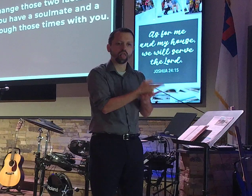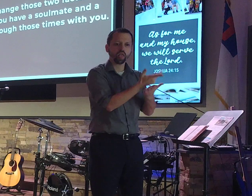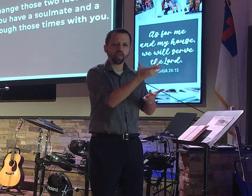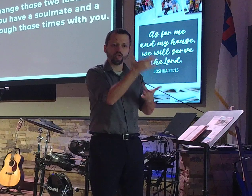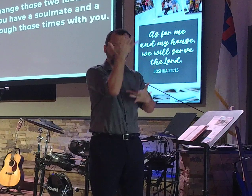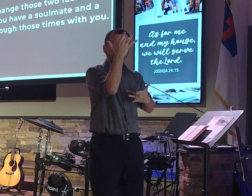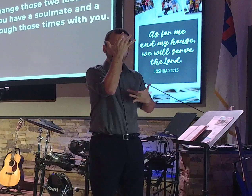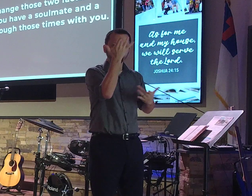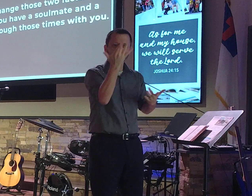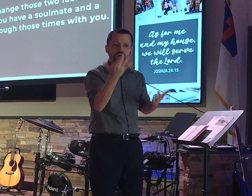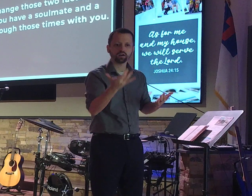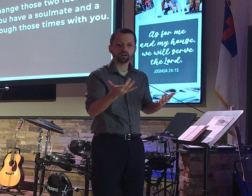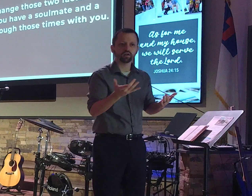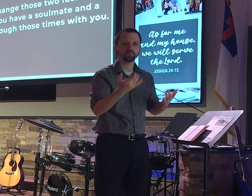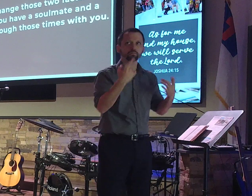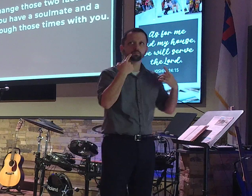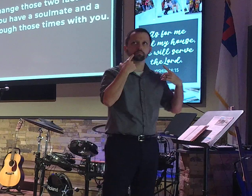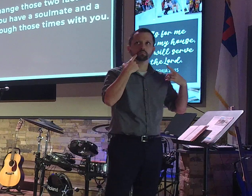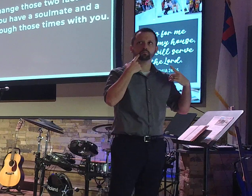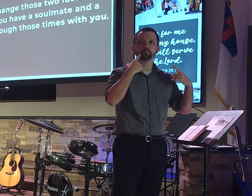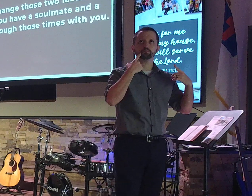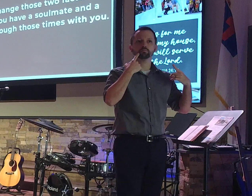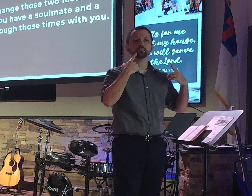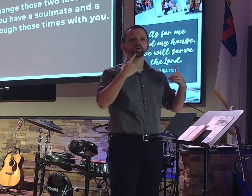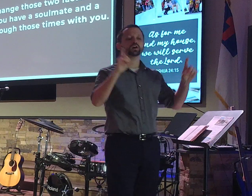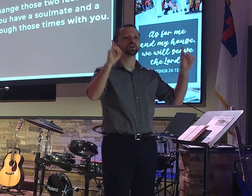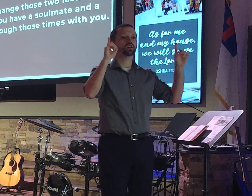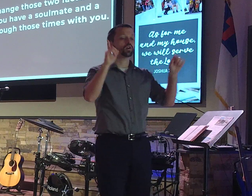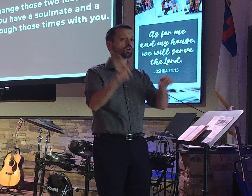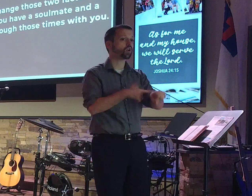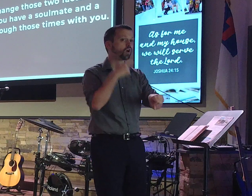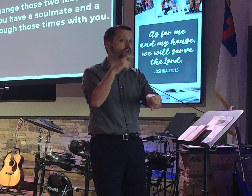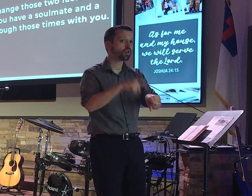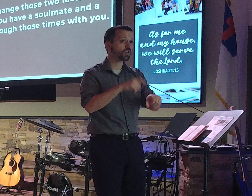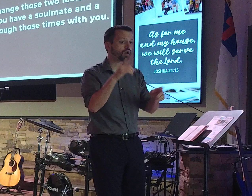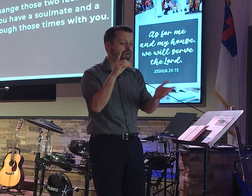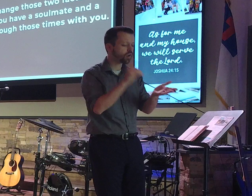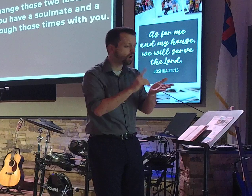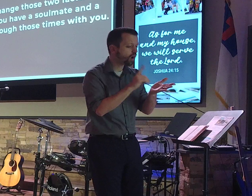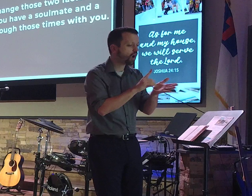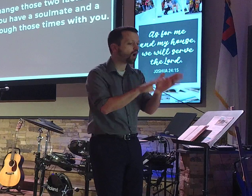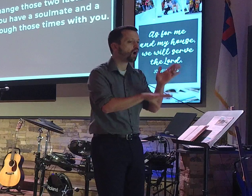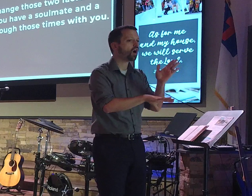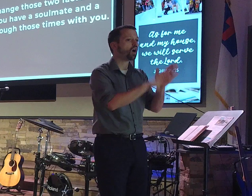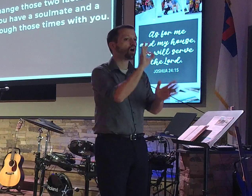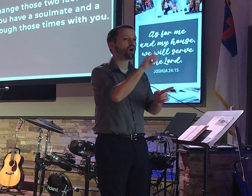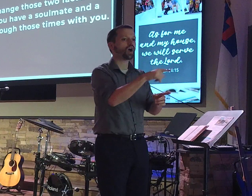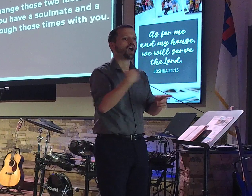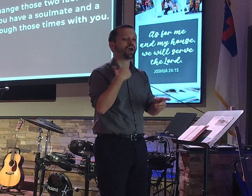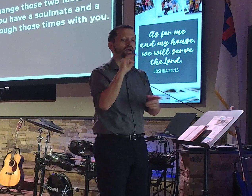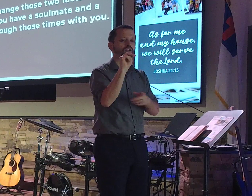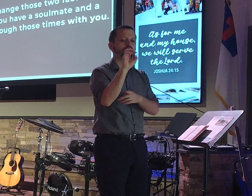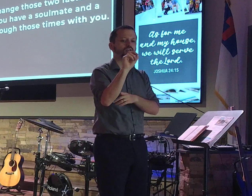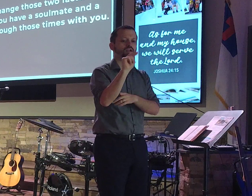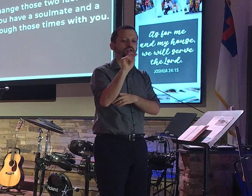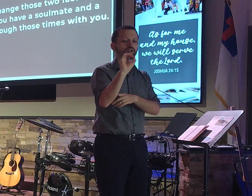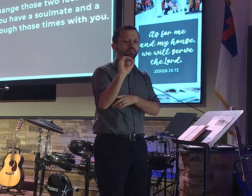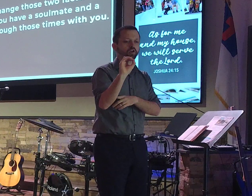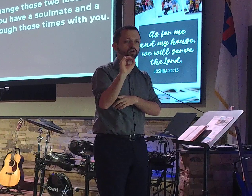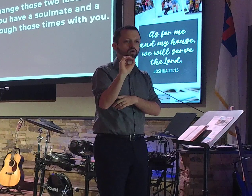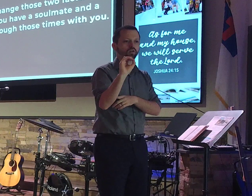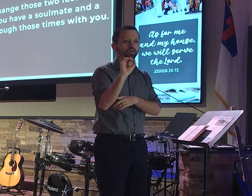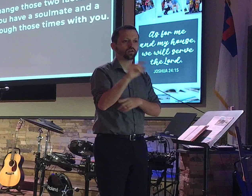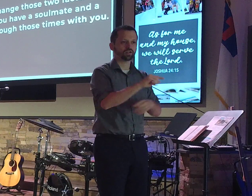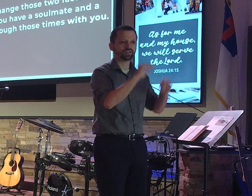bed. And finally, after quite a while, they finally figured out that she had mono. She